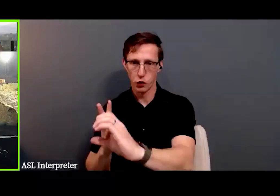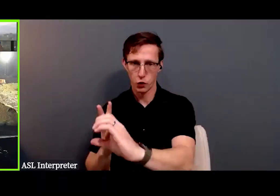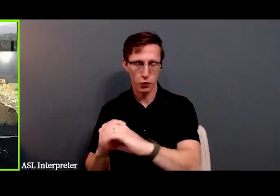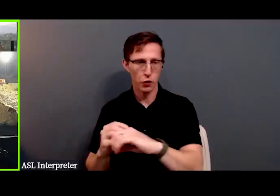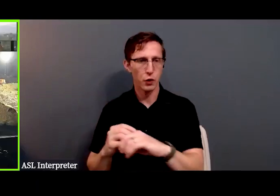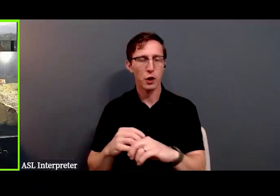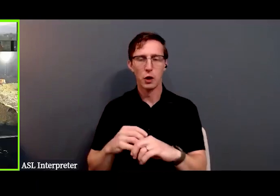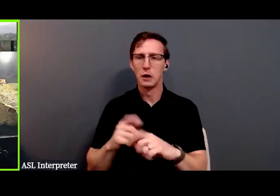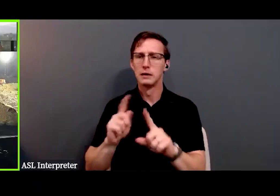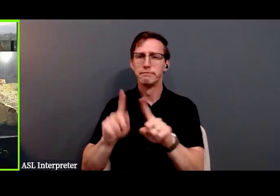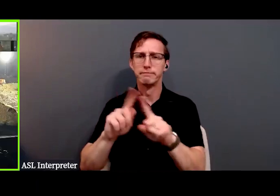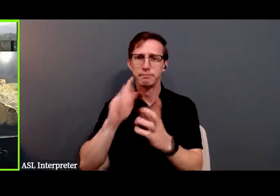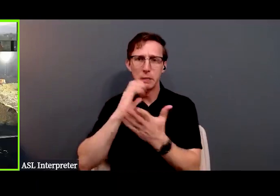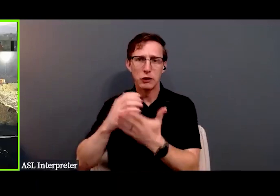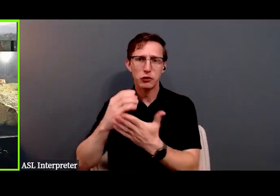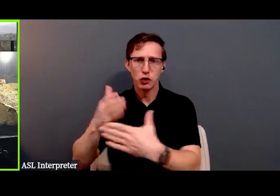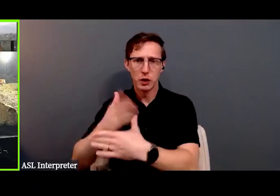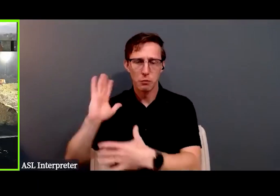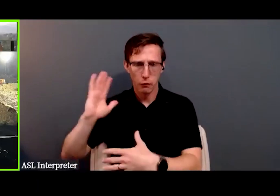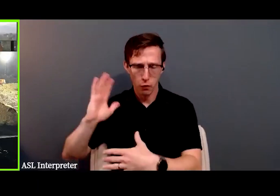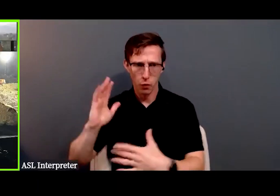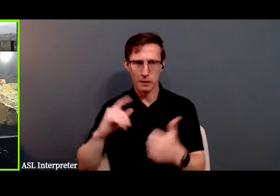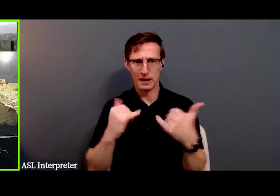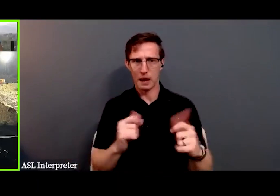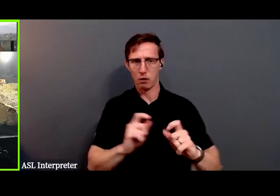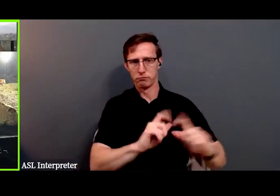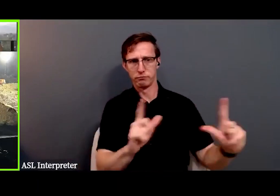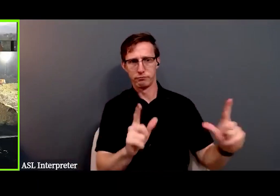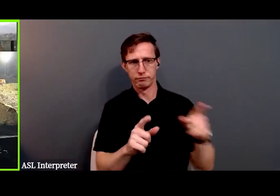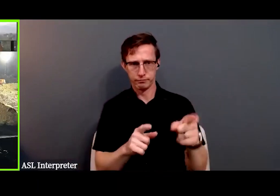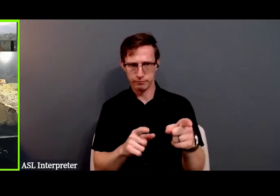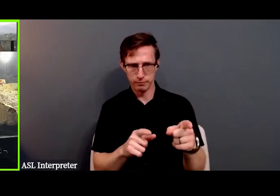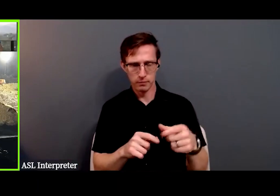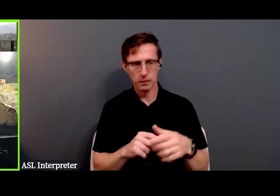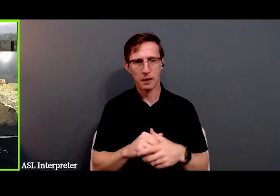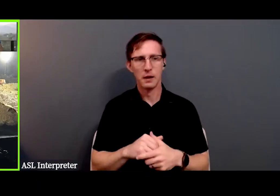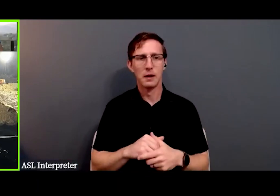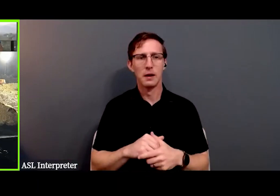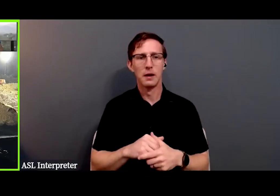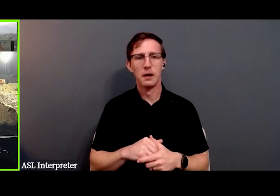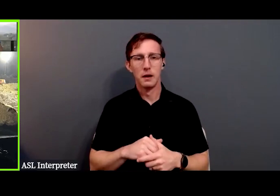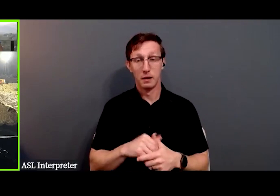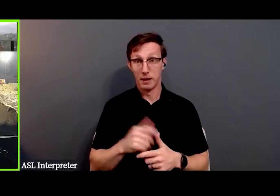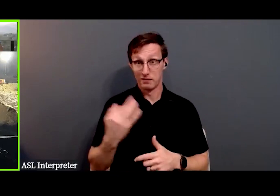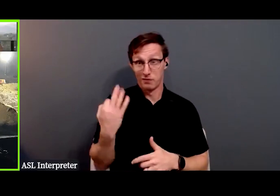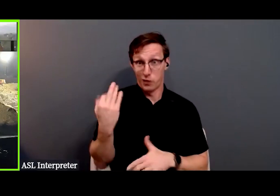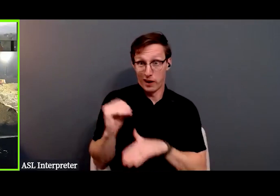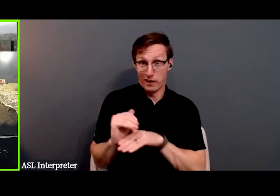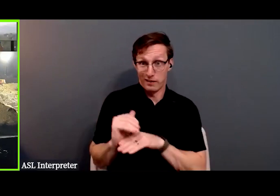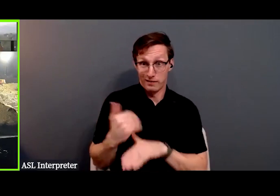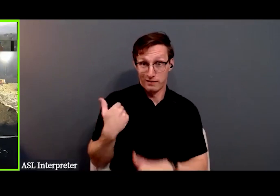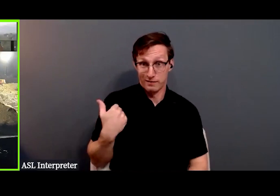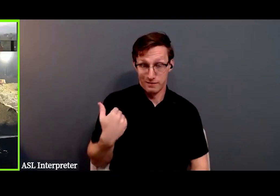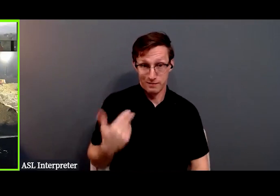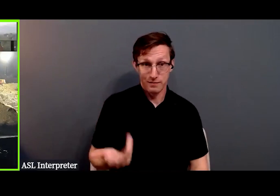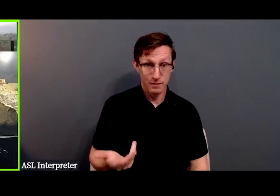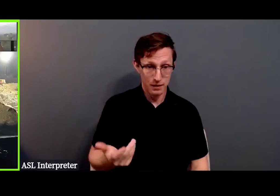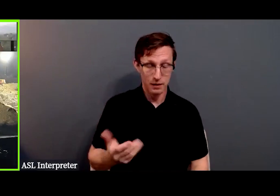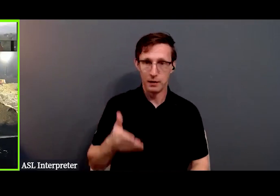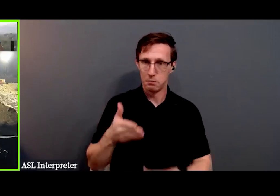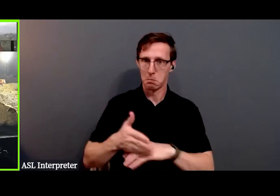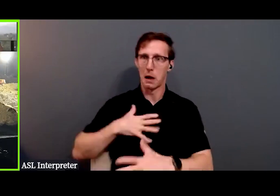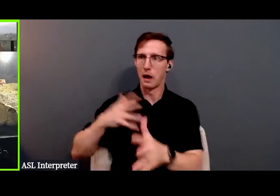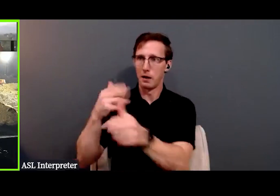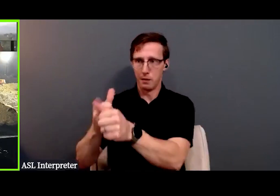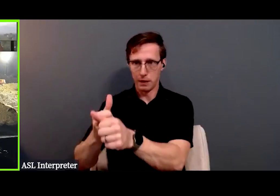and so the first image that you see on the screen, number 1, this is Friday night. So this is after my update on